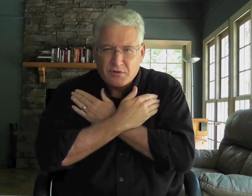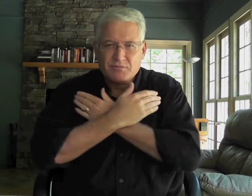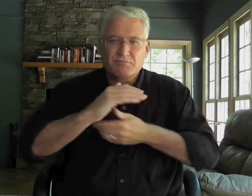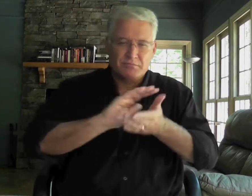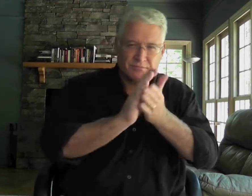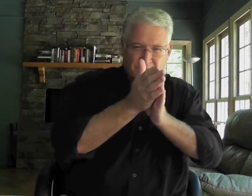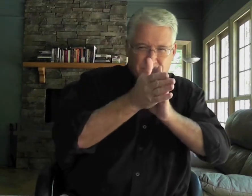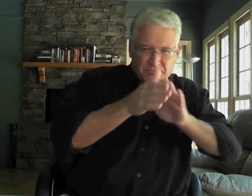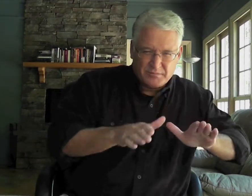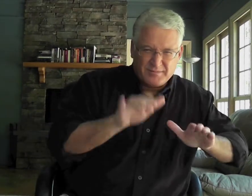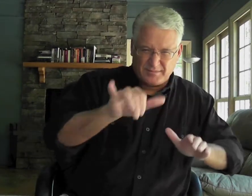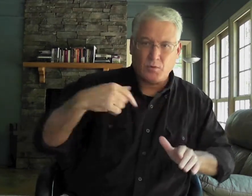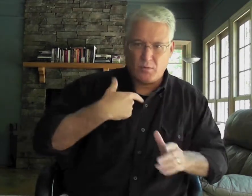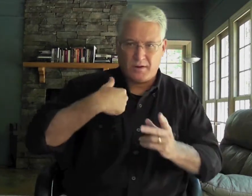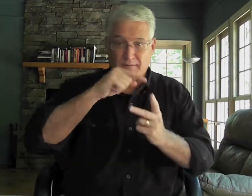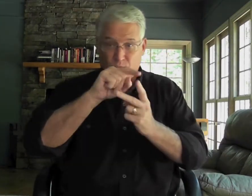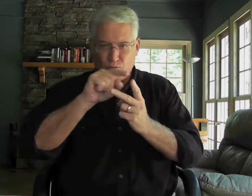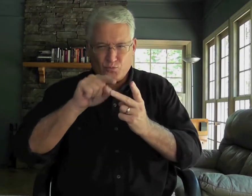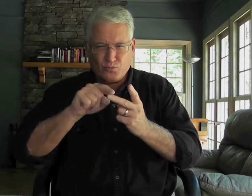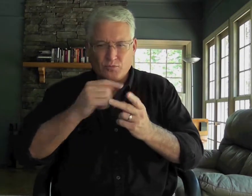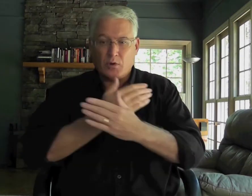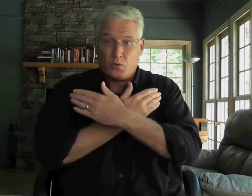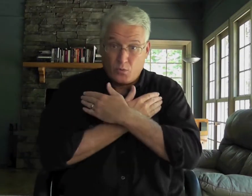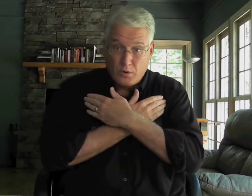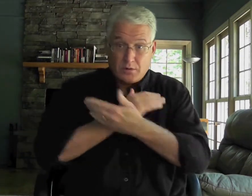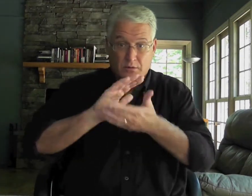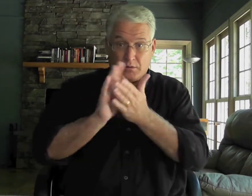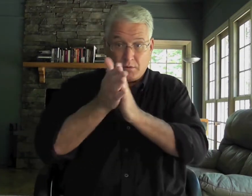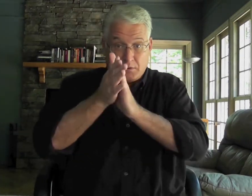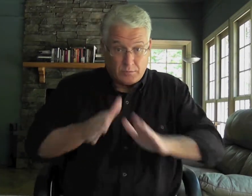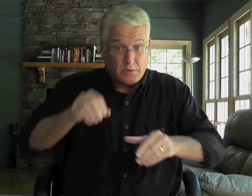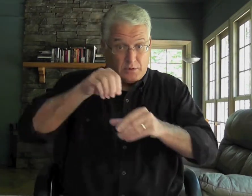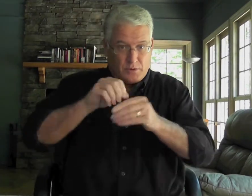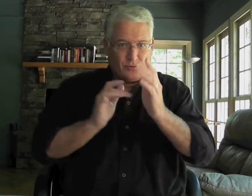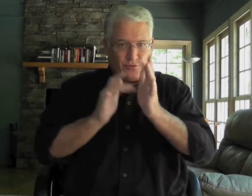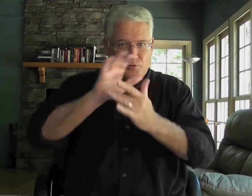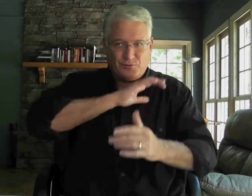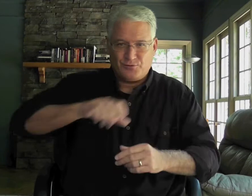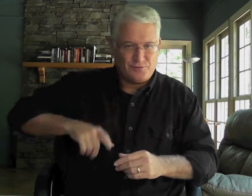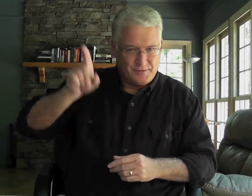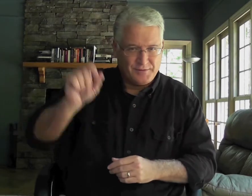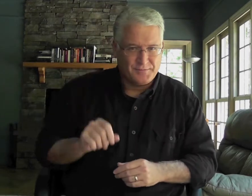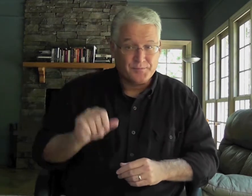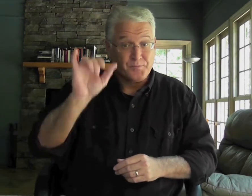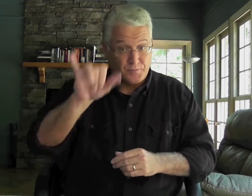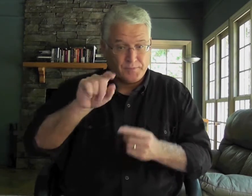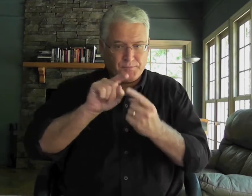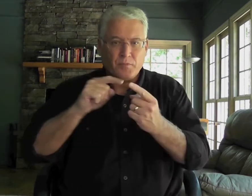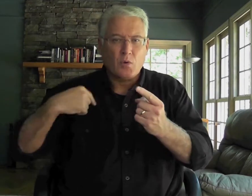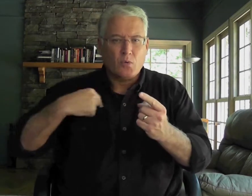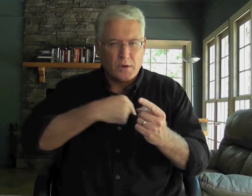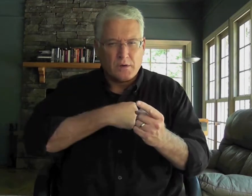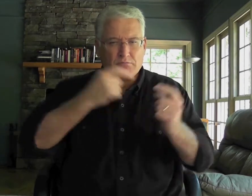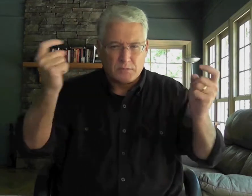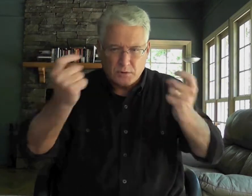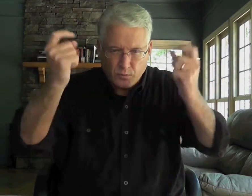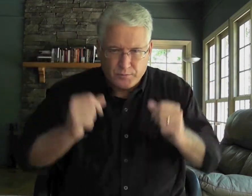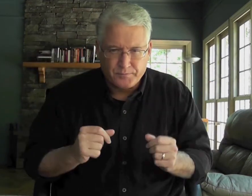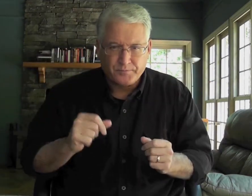to celebrate and rest and have peace. Those two things, rest and peace in Jesus Christ. That's what we're to do.